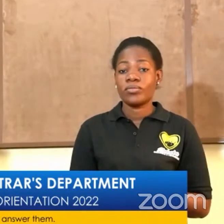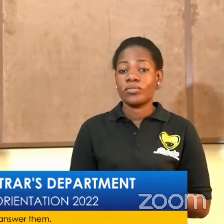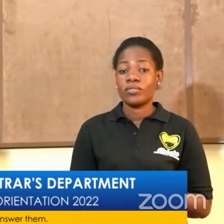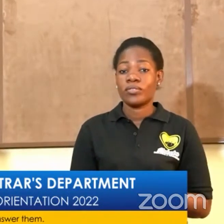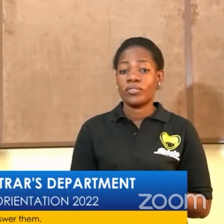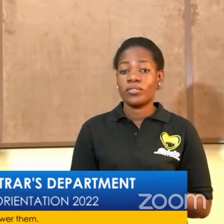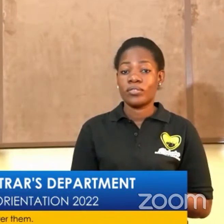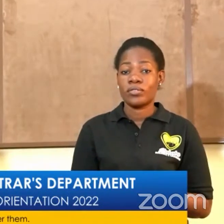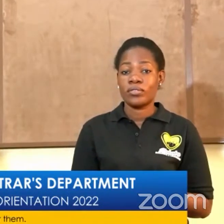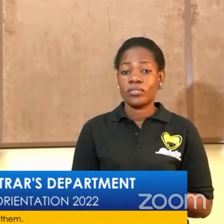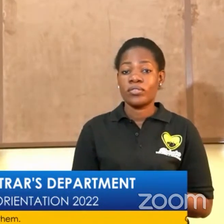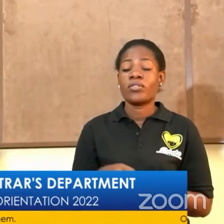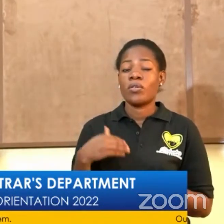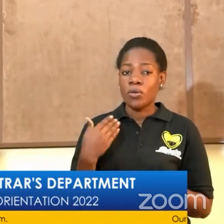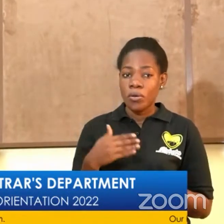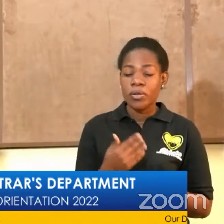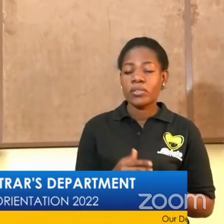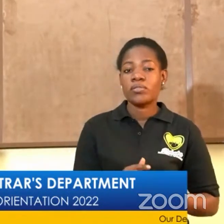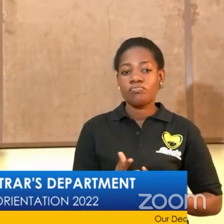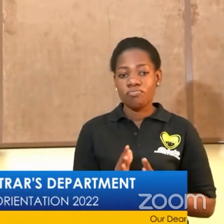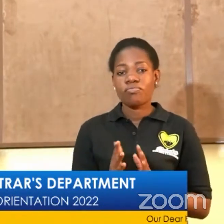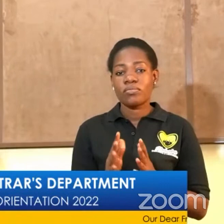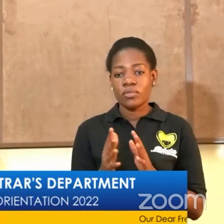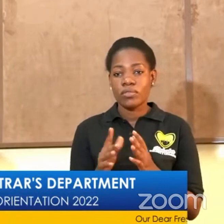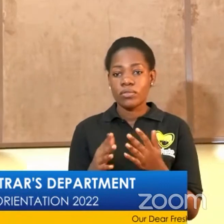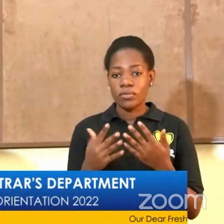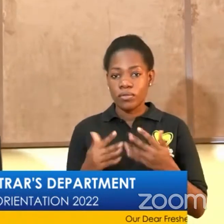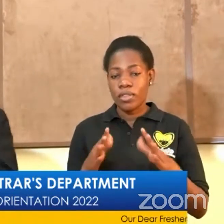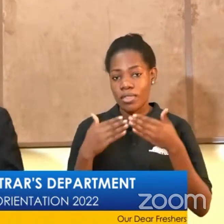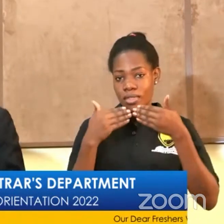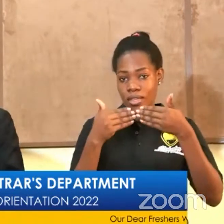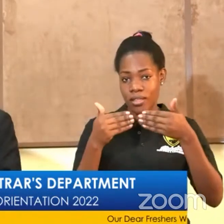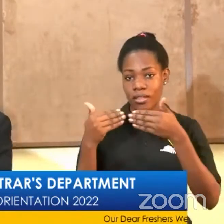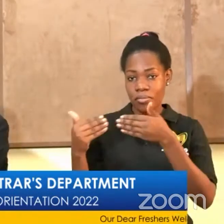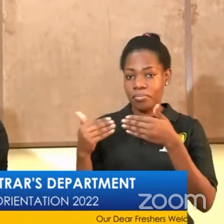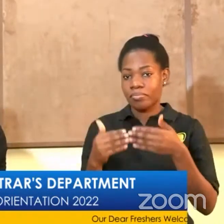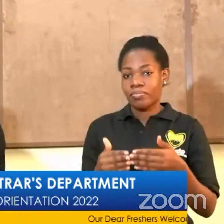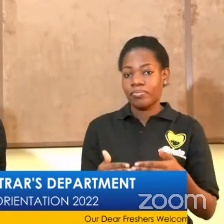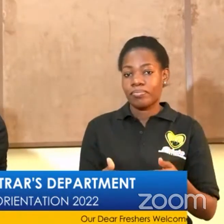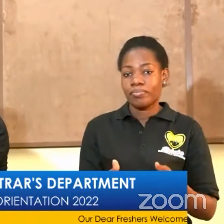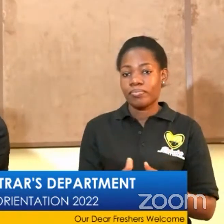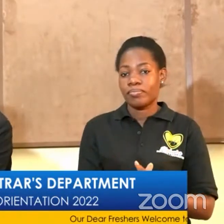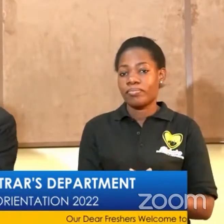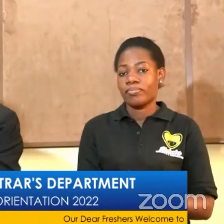And they will keep appreciating until you are through. Thank you.